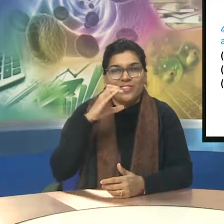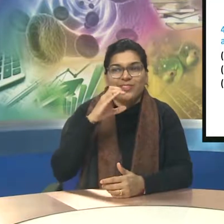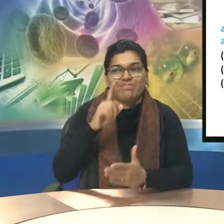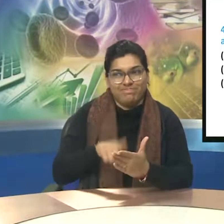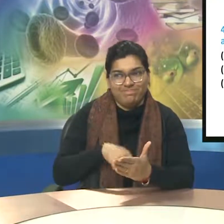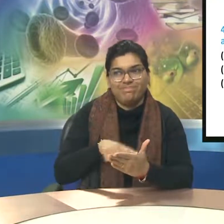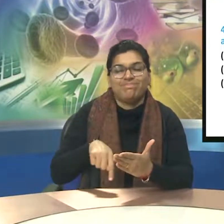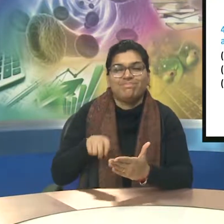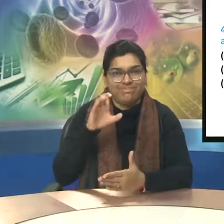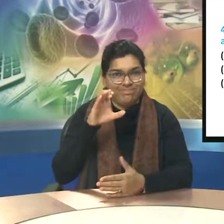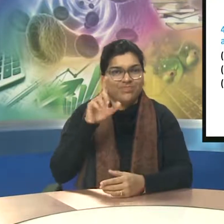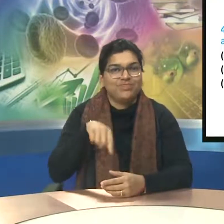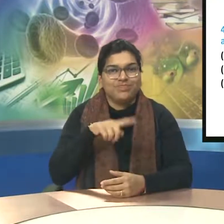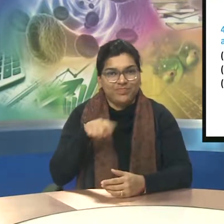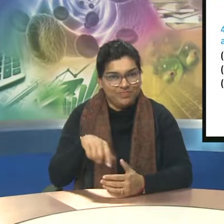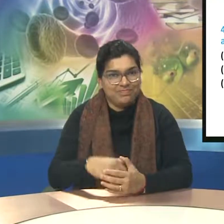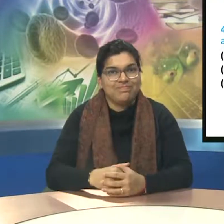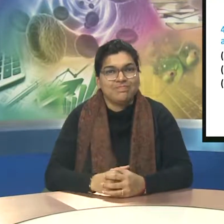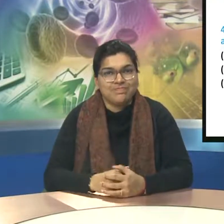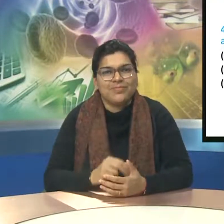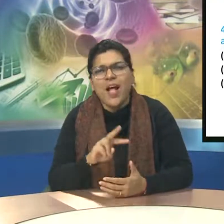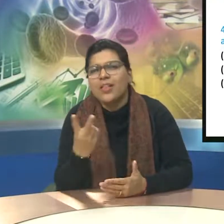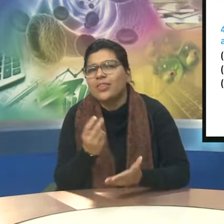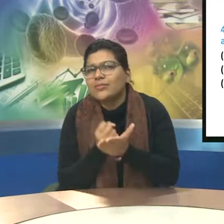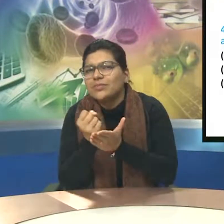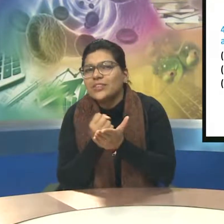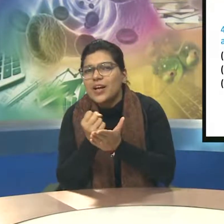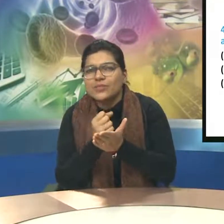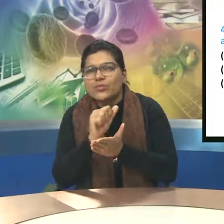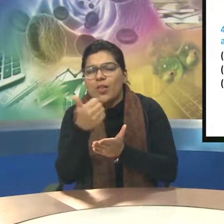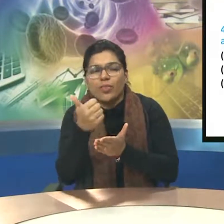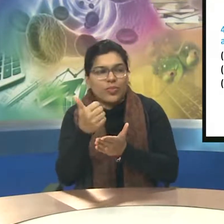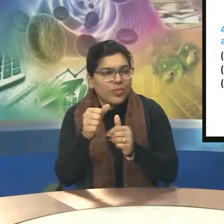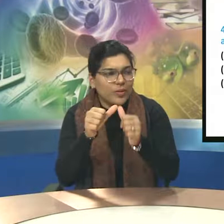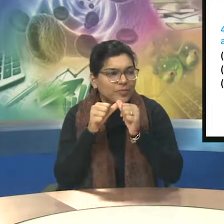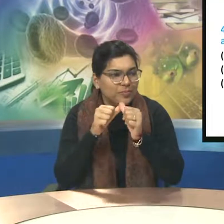No, you're guessing it wrong. It's not font size. Please try again.